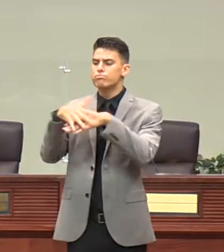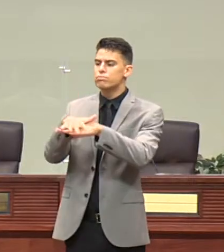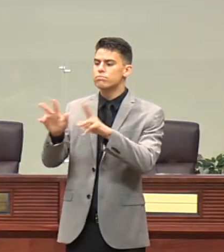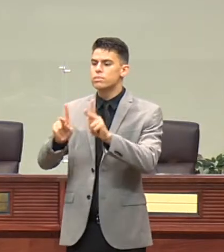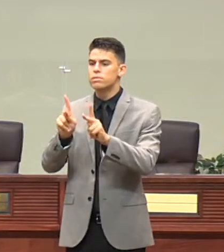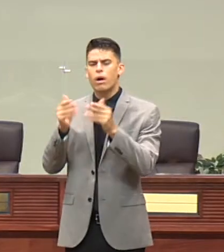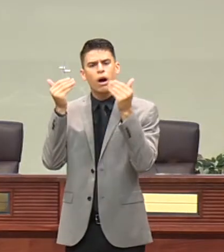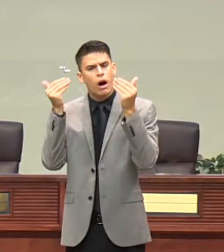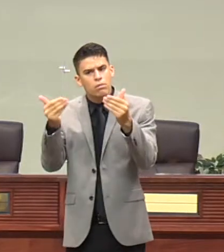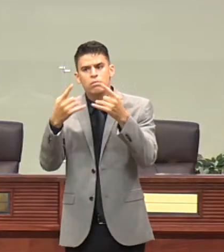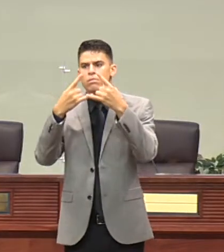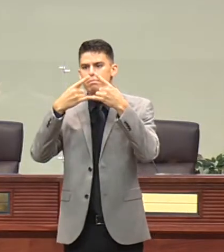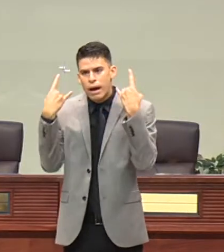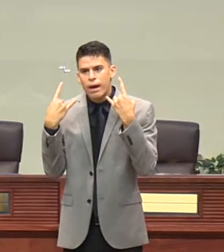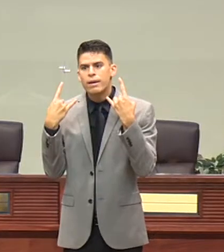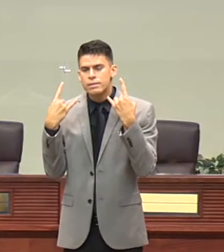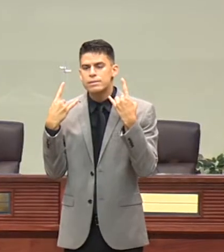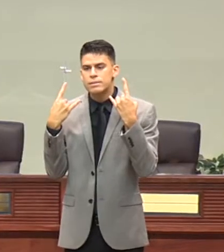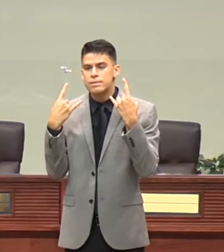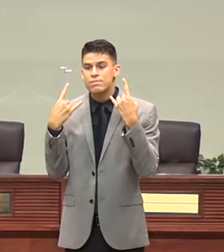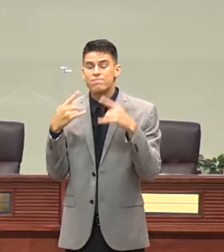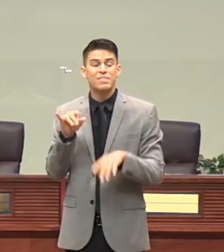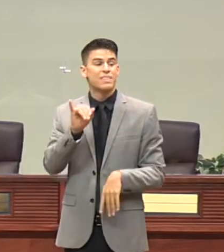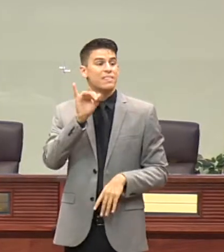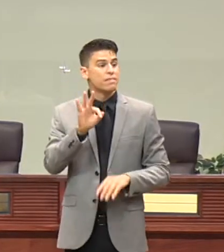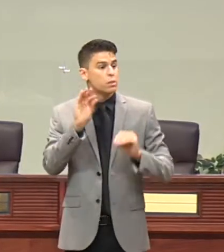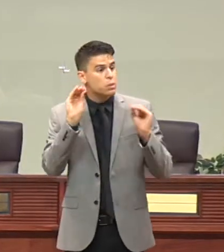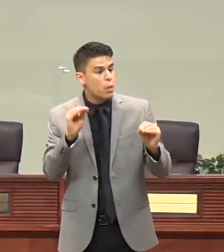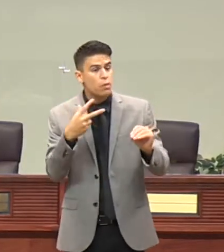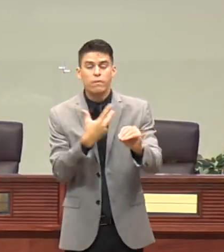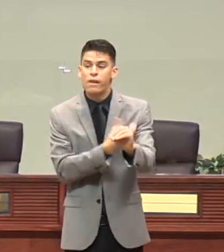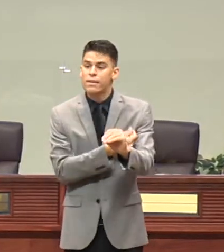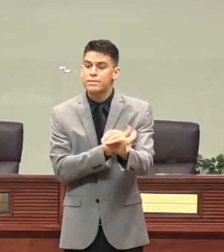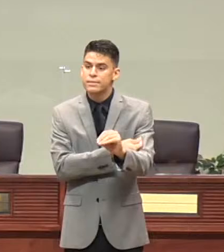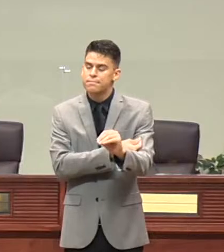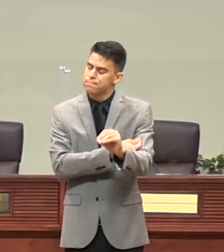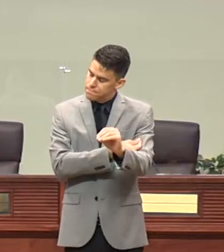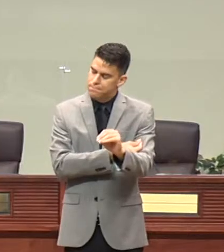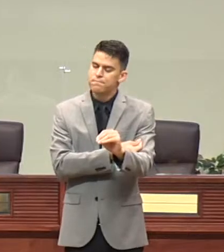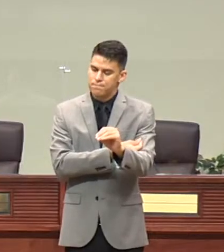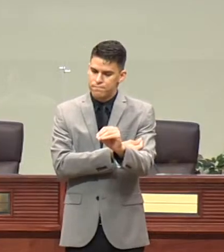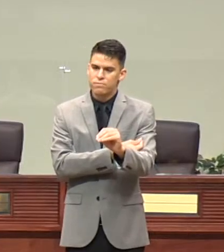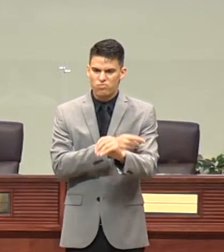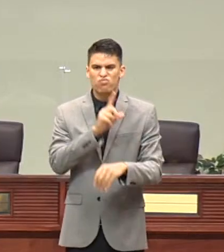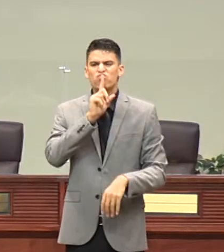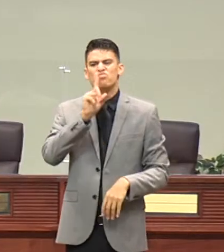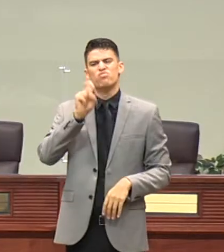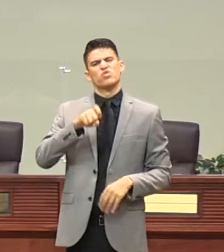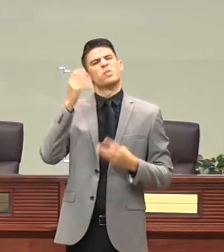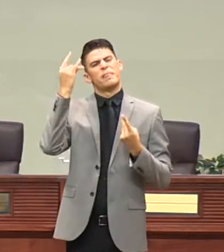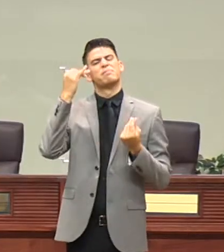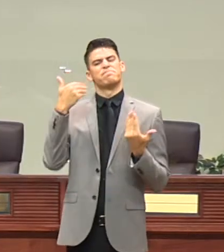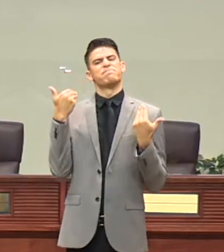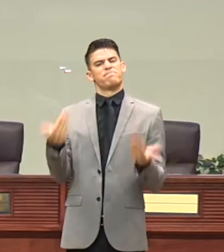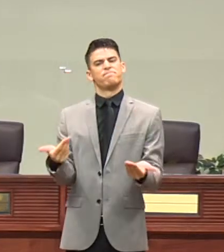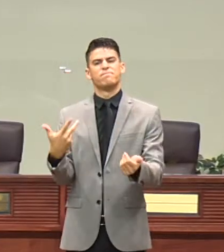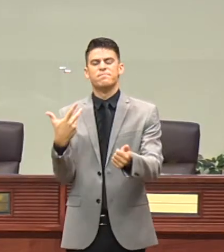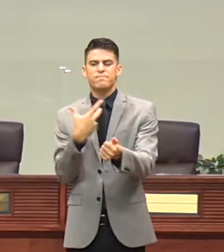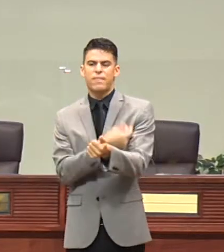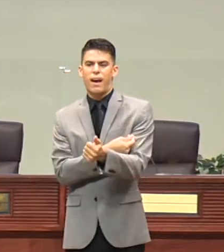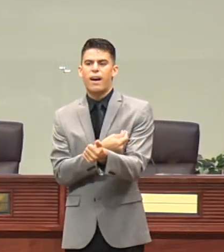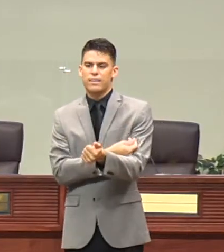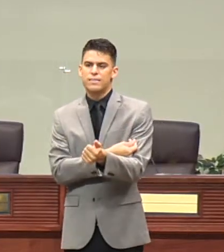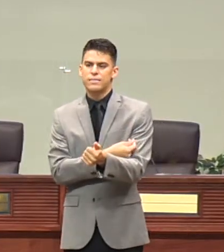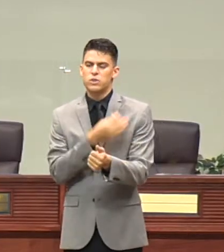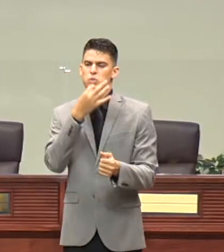mask. And if you are not vaccinated, you should highly consider to get vaccinated as soon